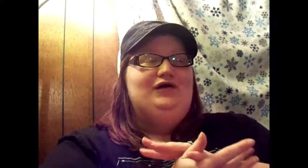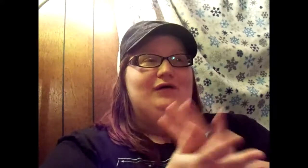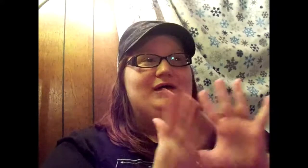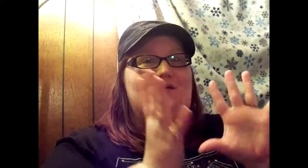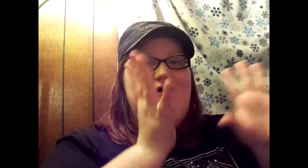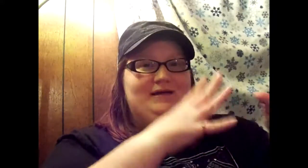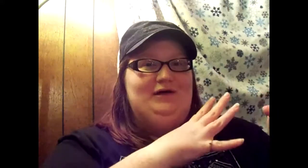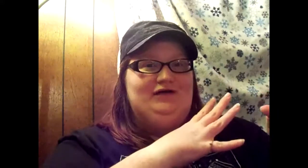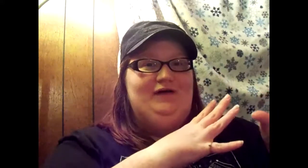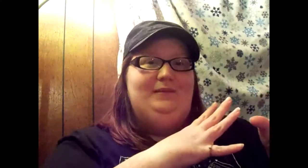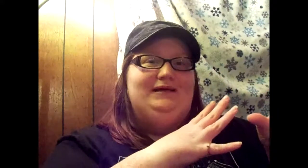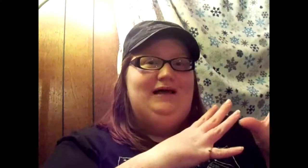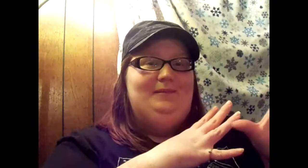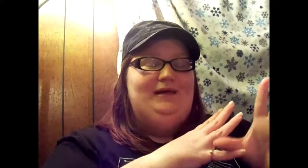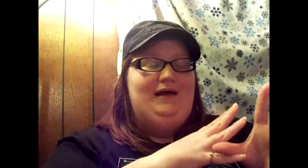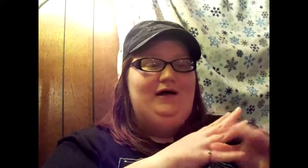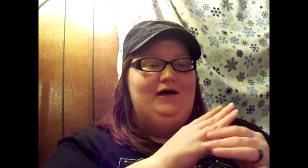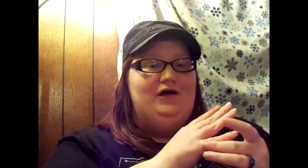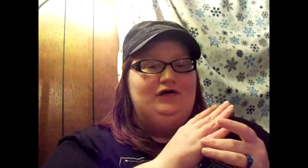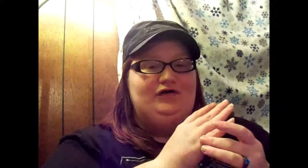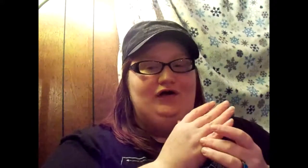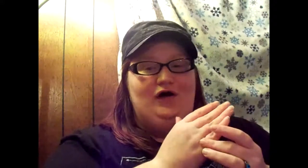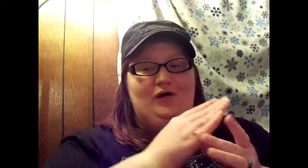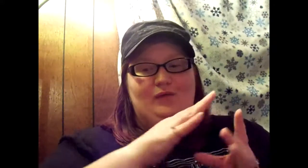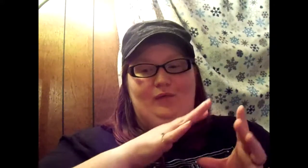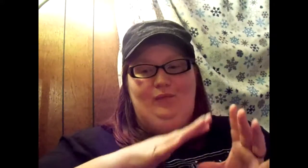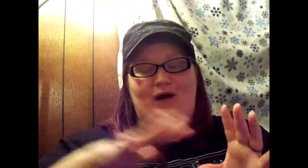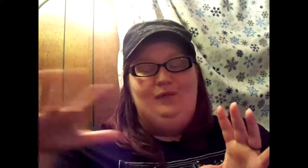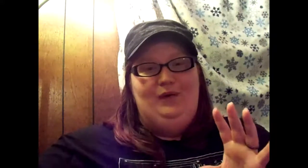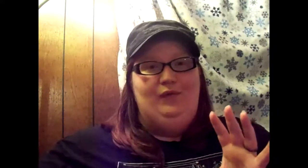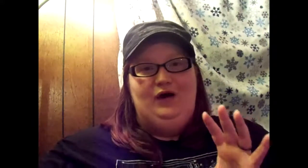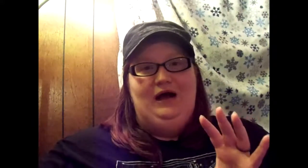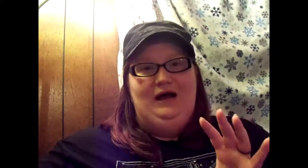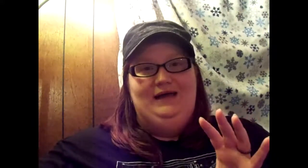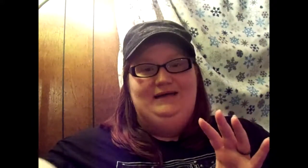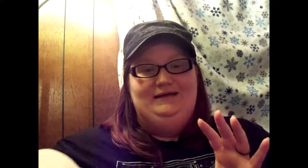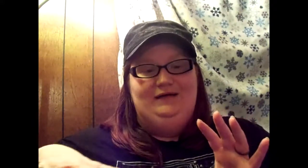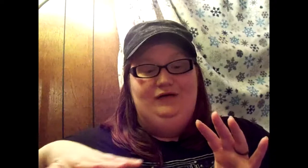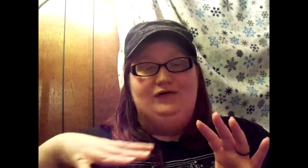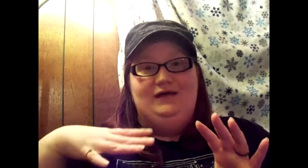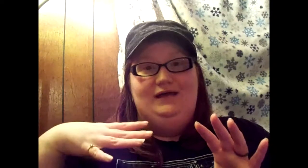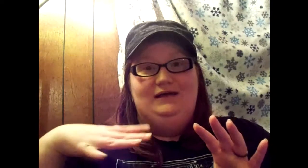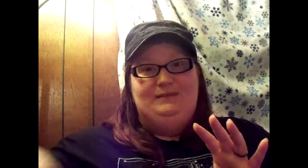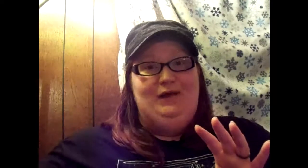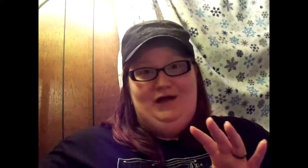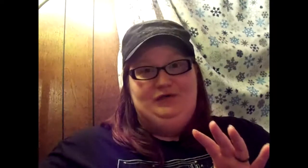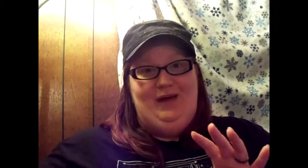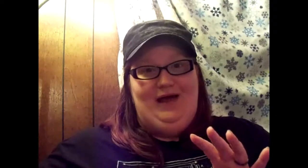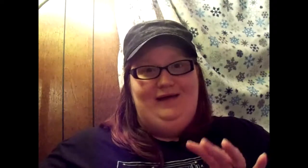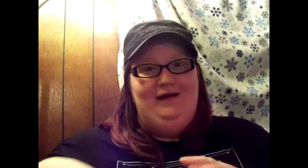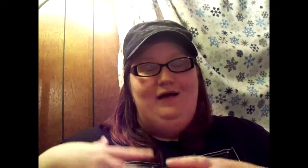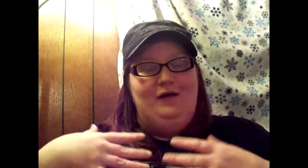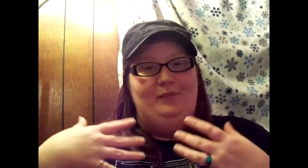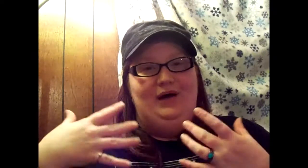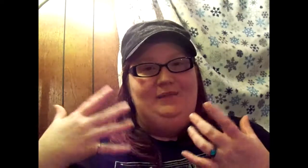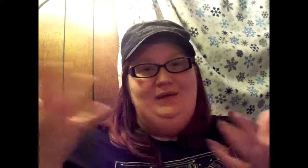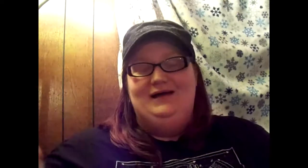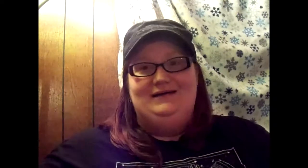there were already a bunch of families up there. So where we were is usually the splash pad, but because